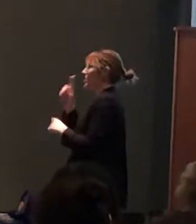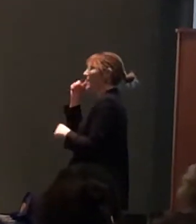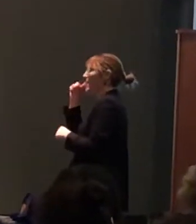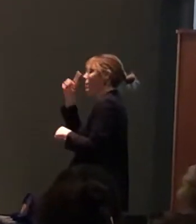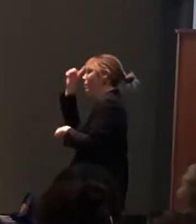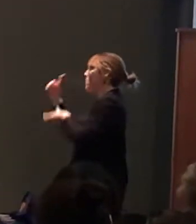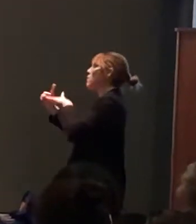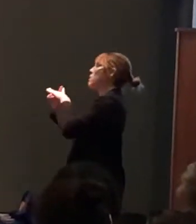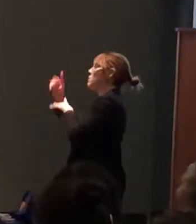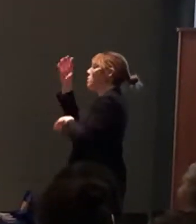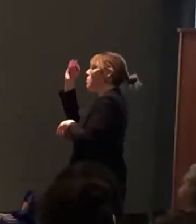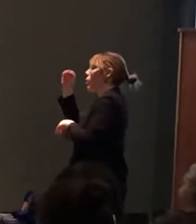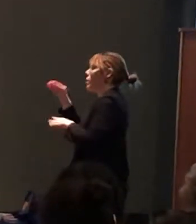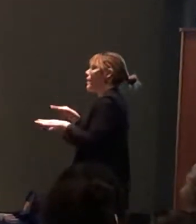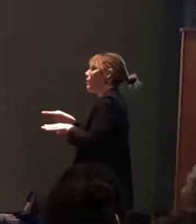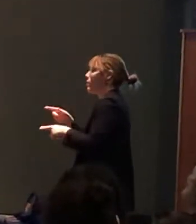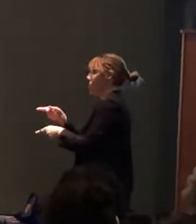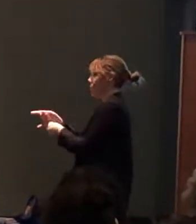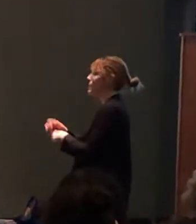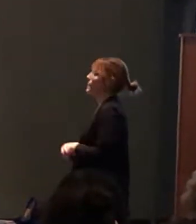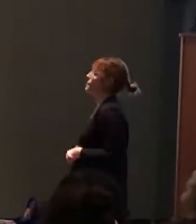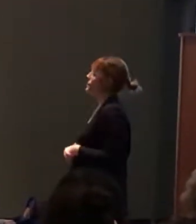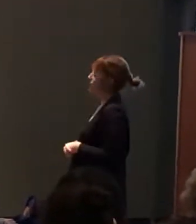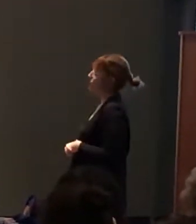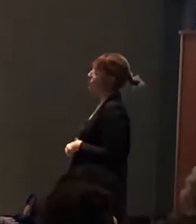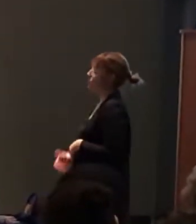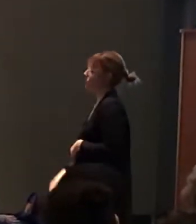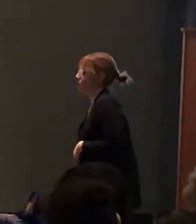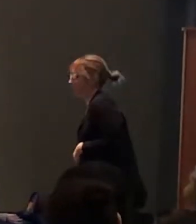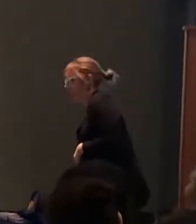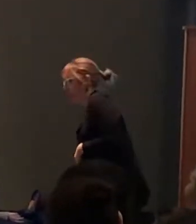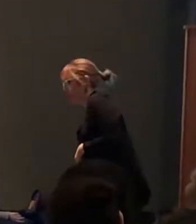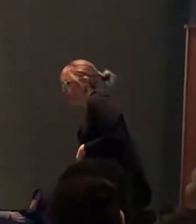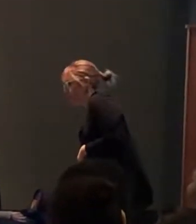typical boy behavior, right?